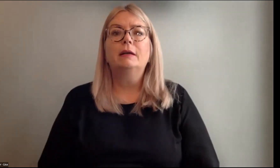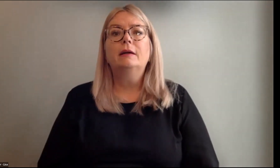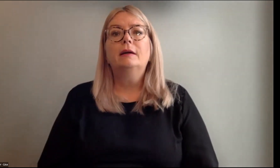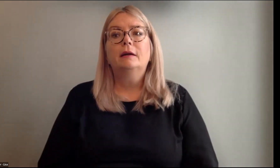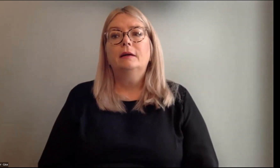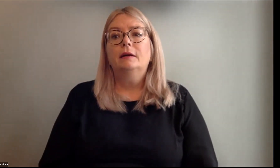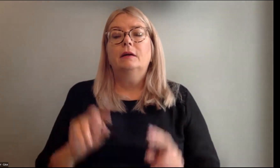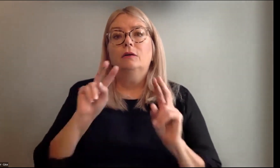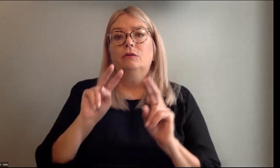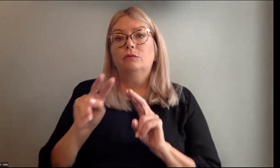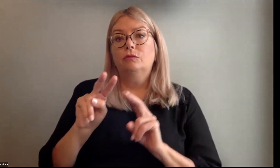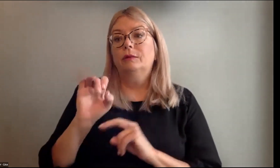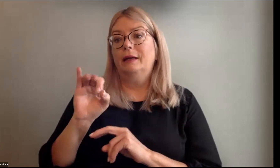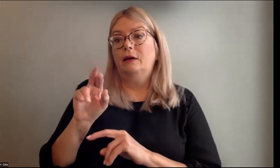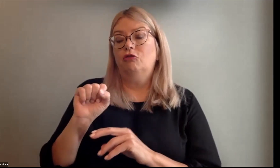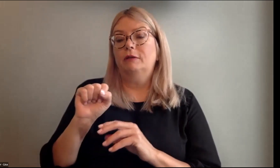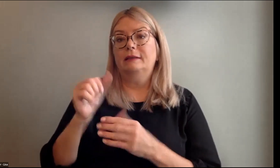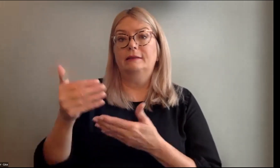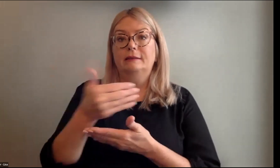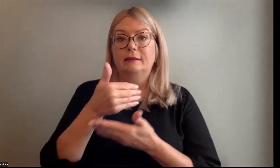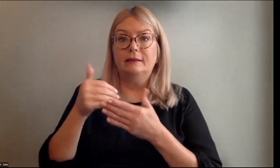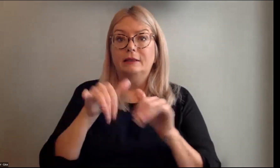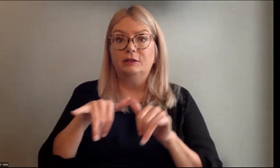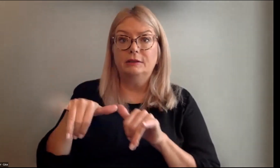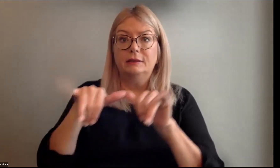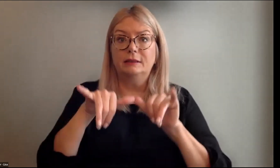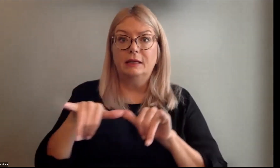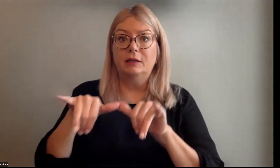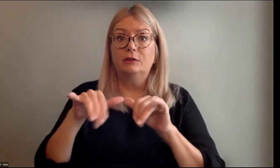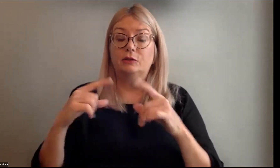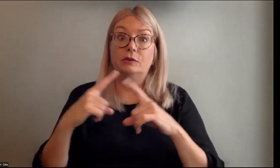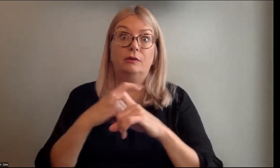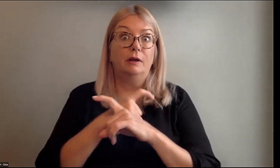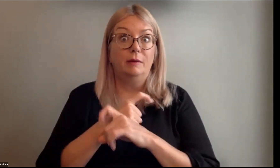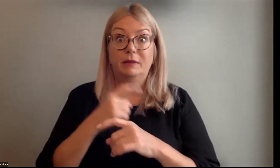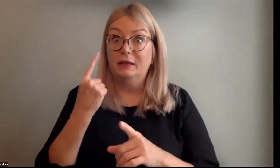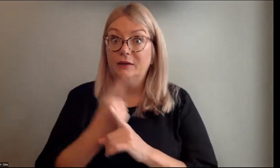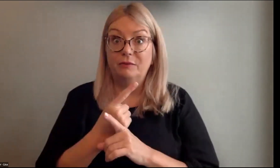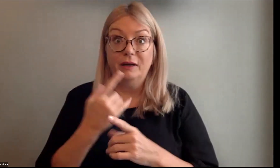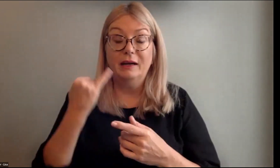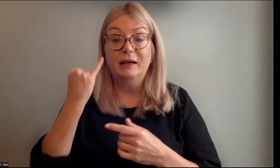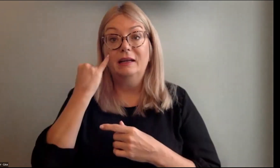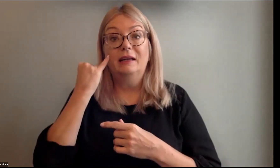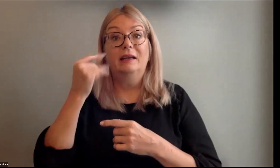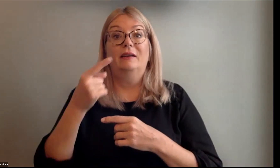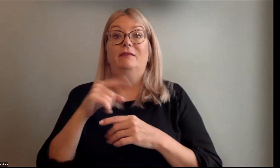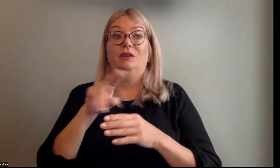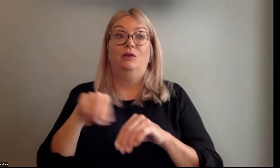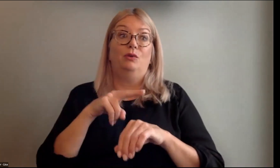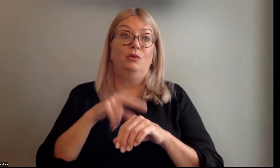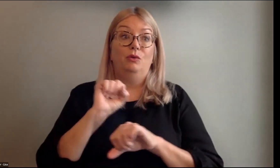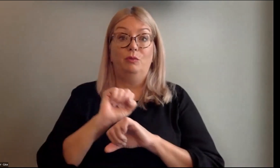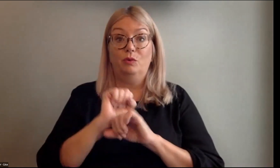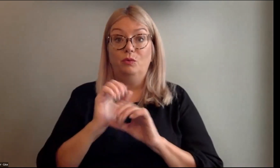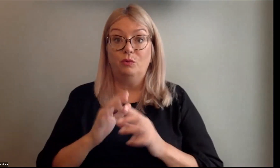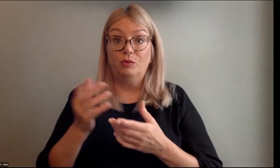at the IRS collection standards, I think, as you all know, they're just complicated, right? Like if you're a normal worker and you go on there and you're trying to figure out